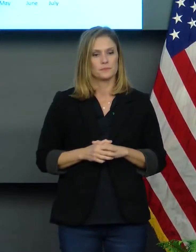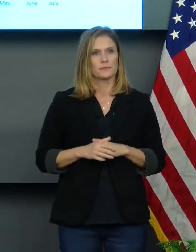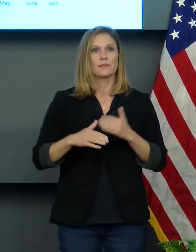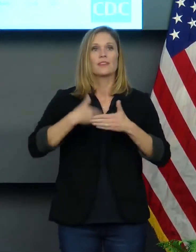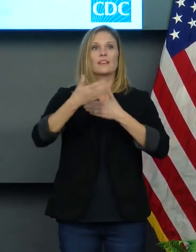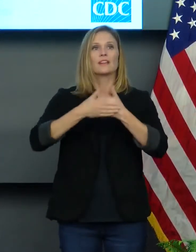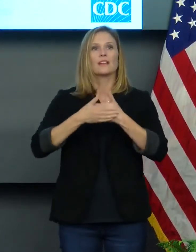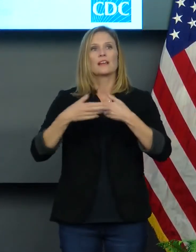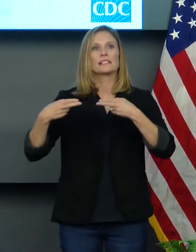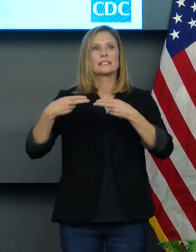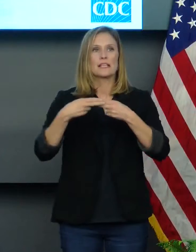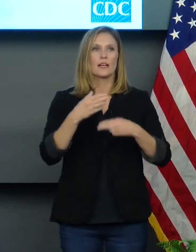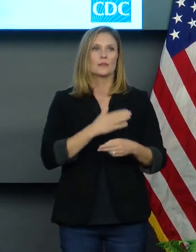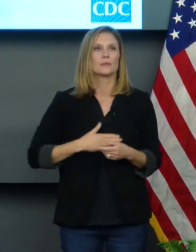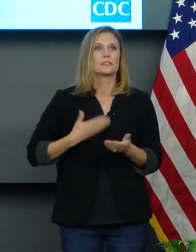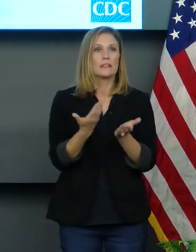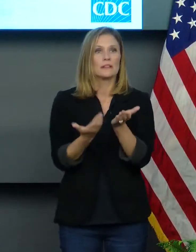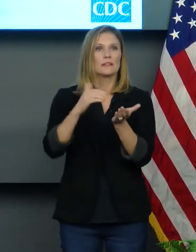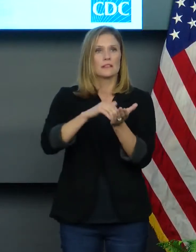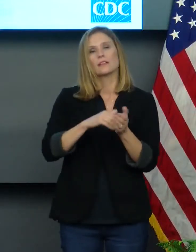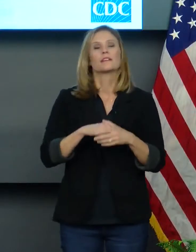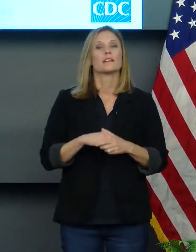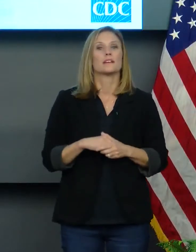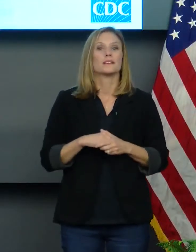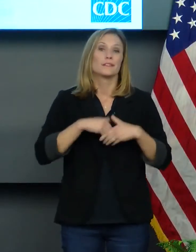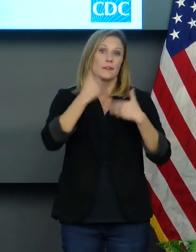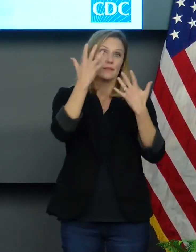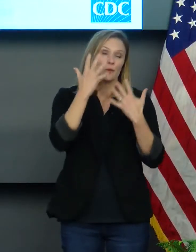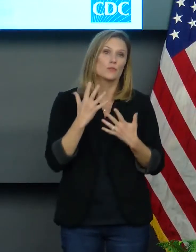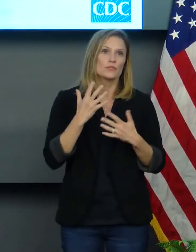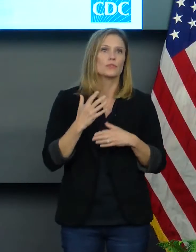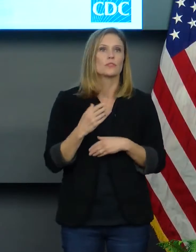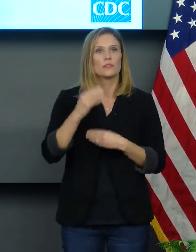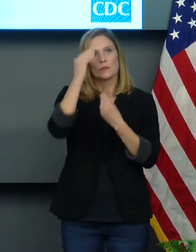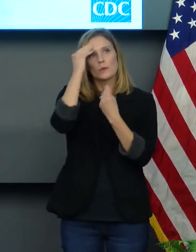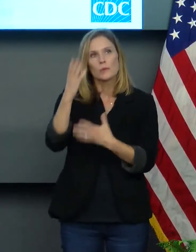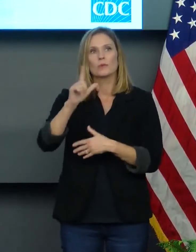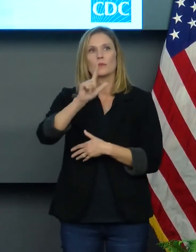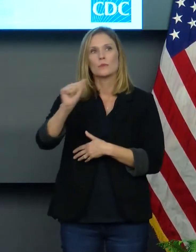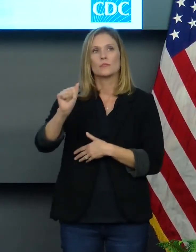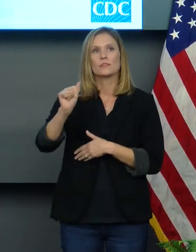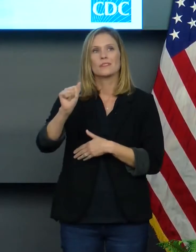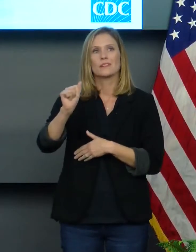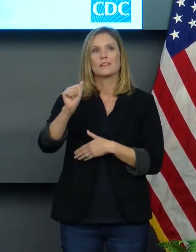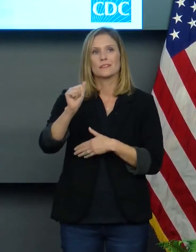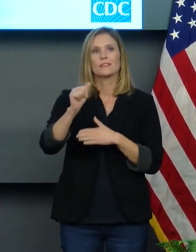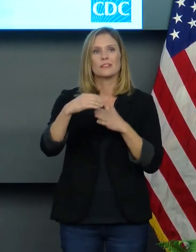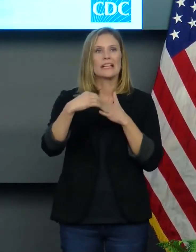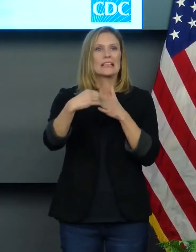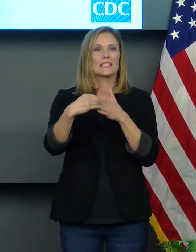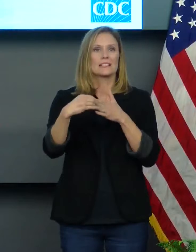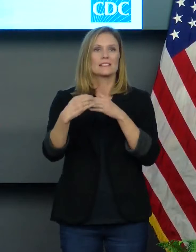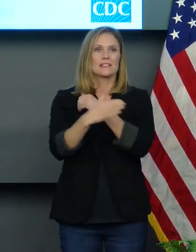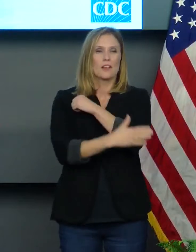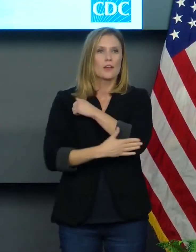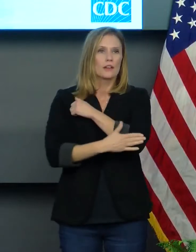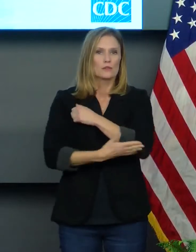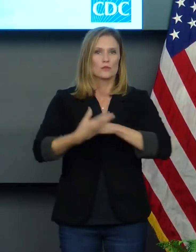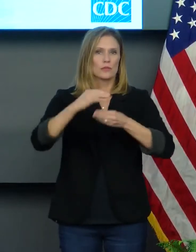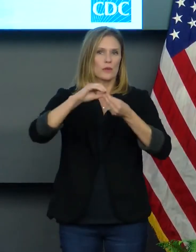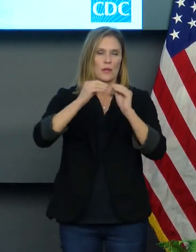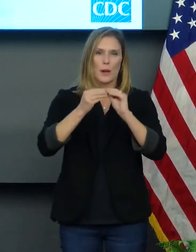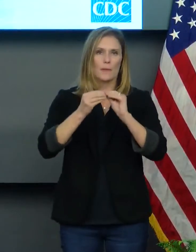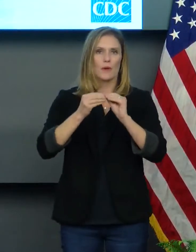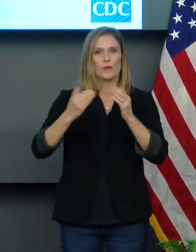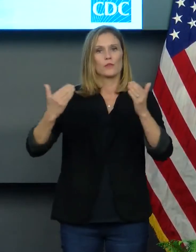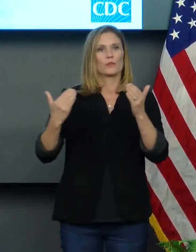Next slide, please. Yet again, we unfortunately report that Louisiana leads the country in the number